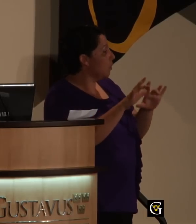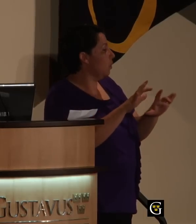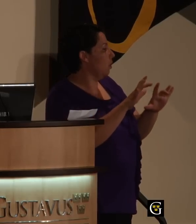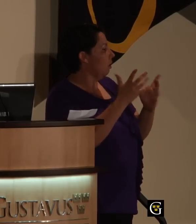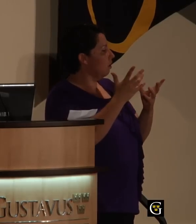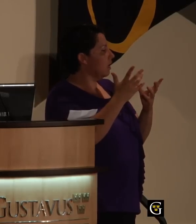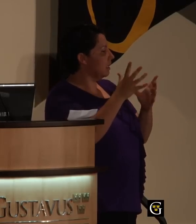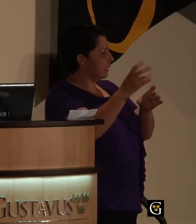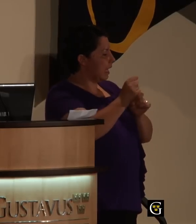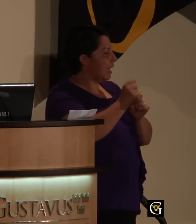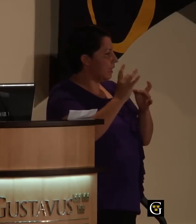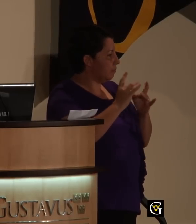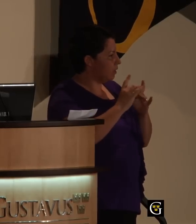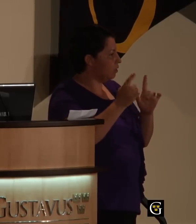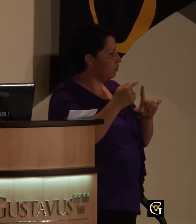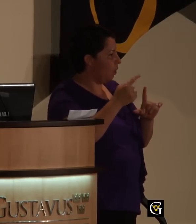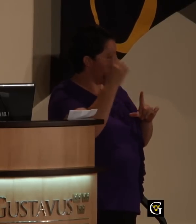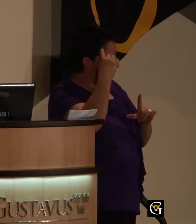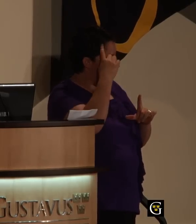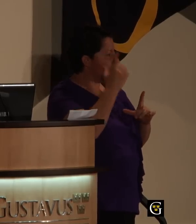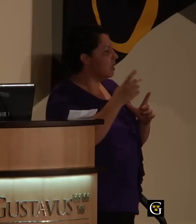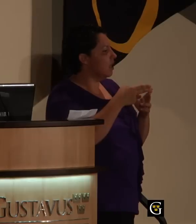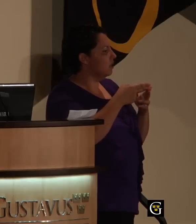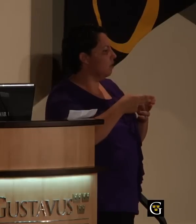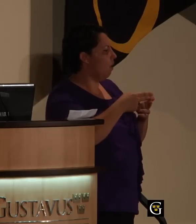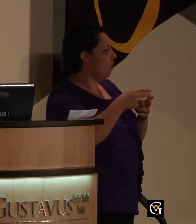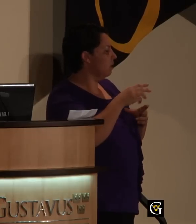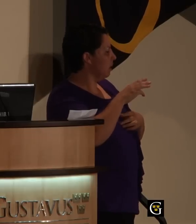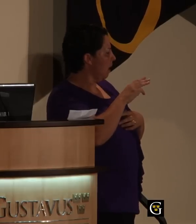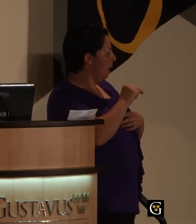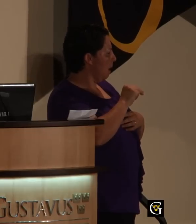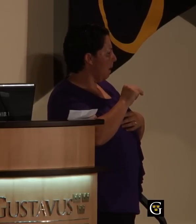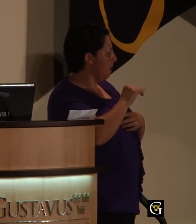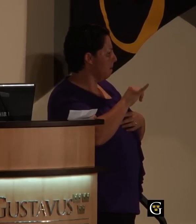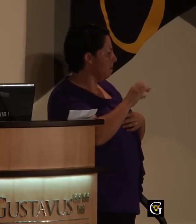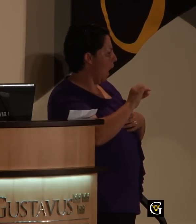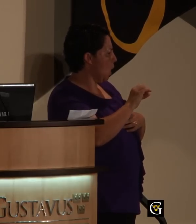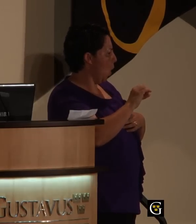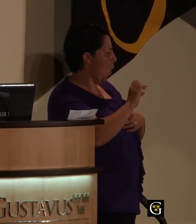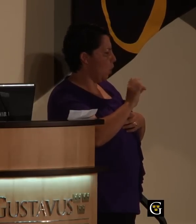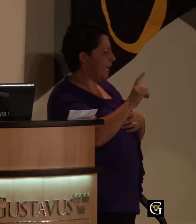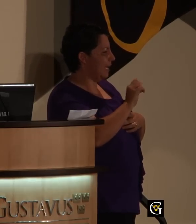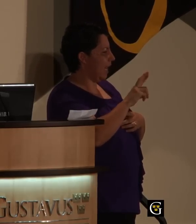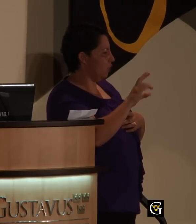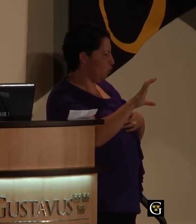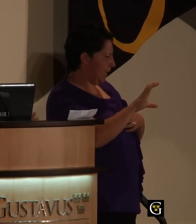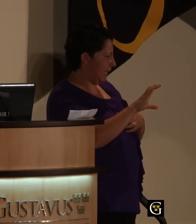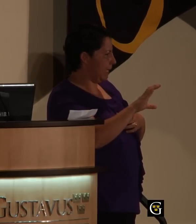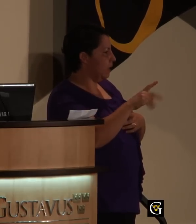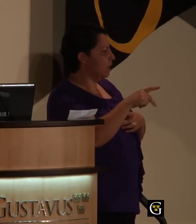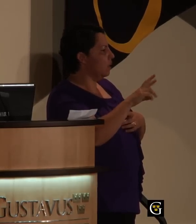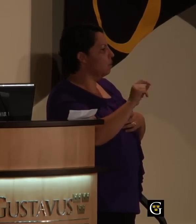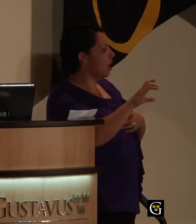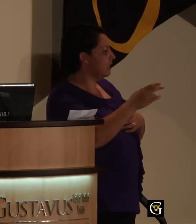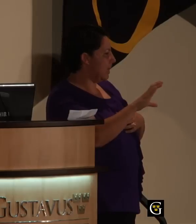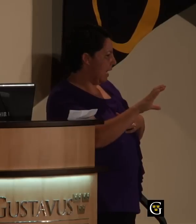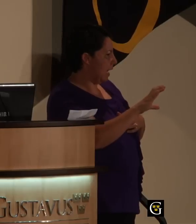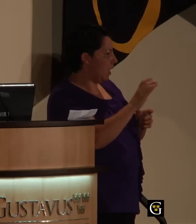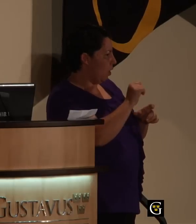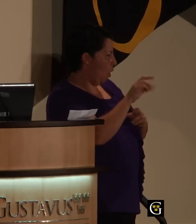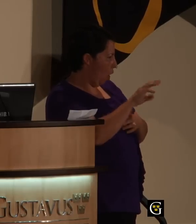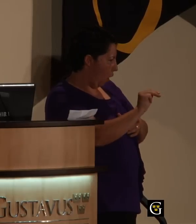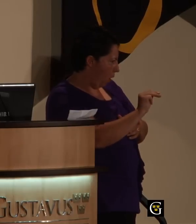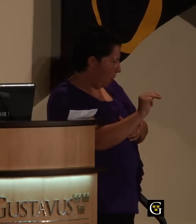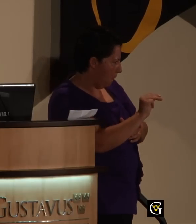it. It's called a myoelectric prosthetic arm. The technique itself is called TMR, transcutaneous